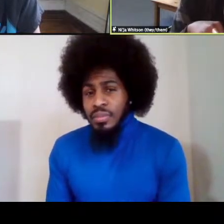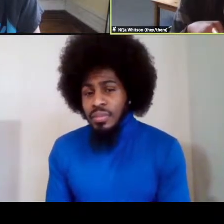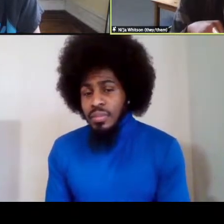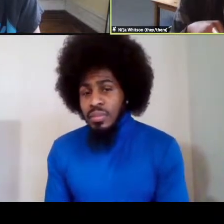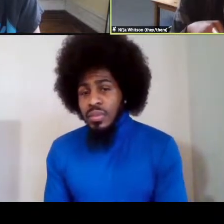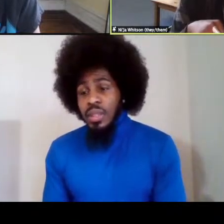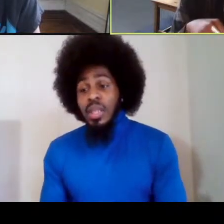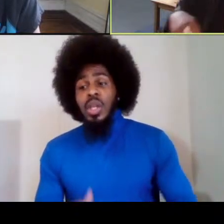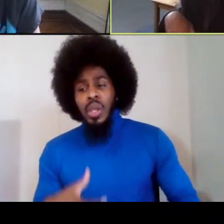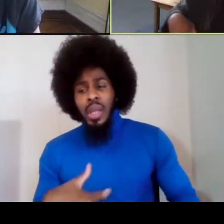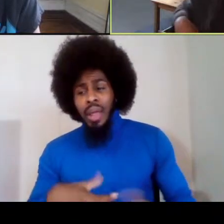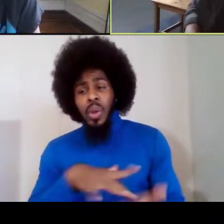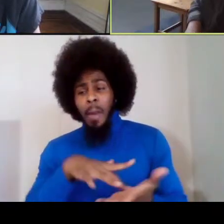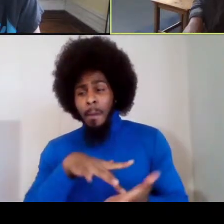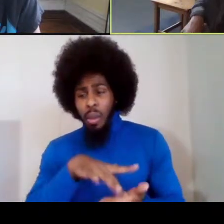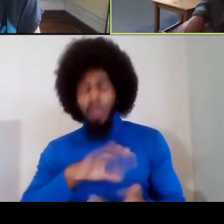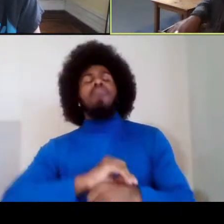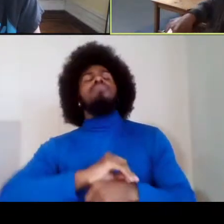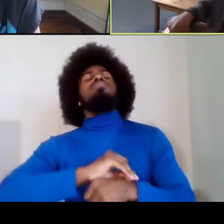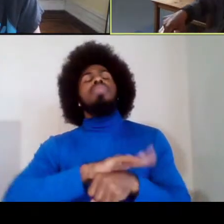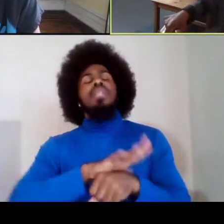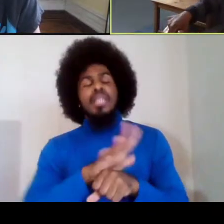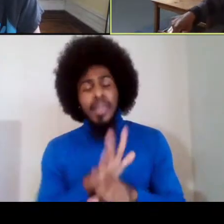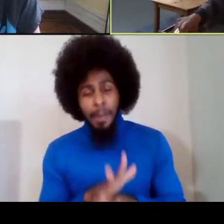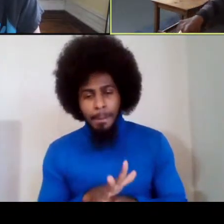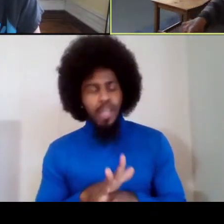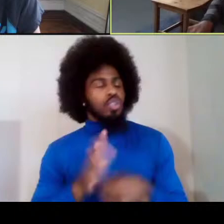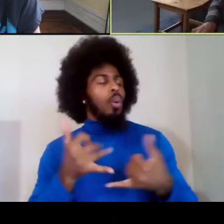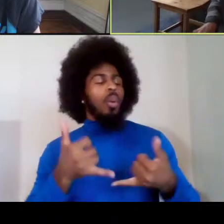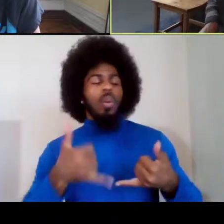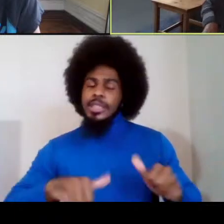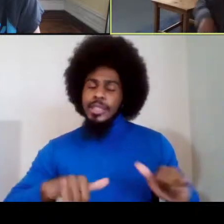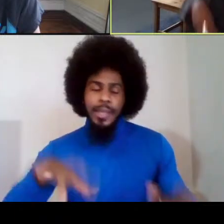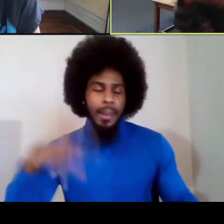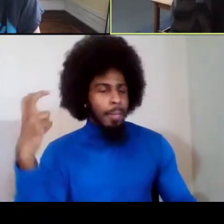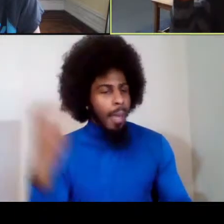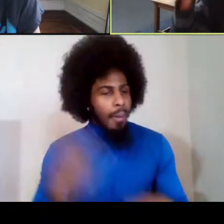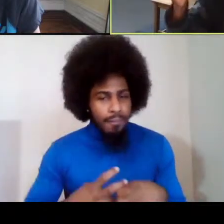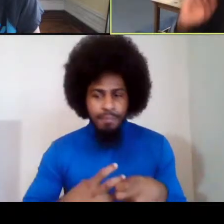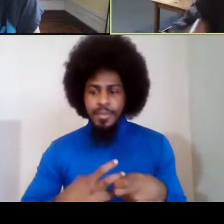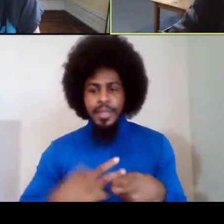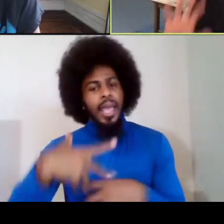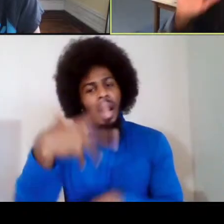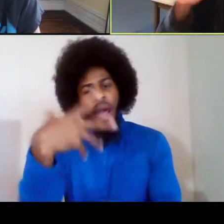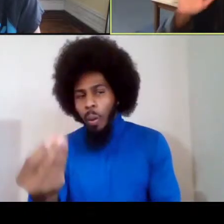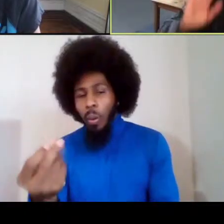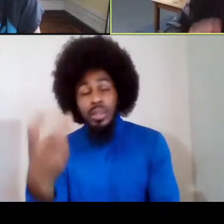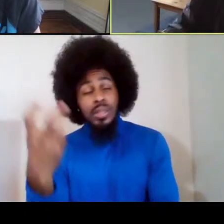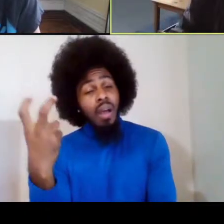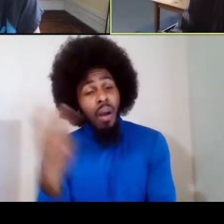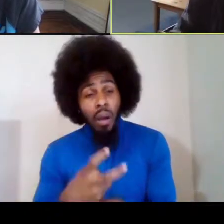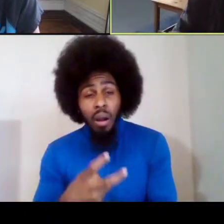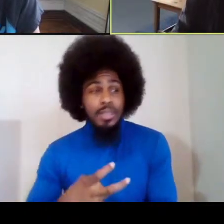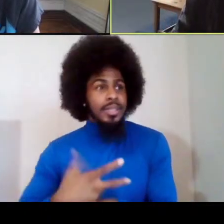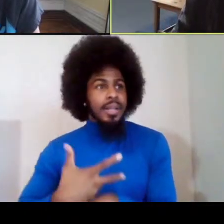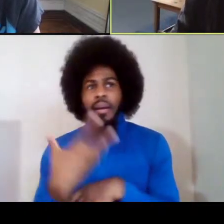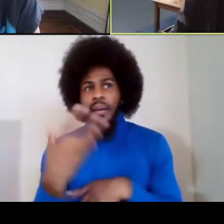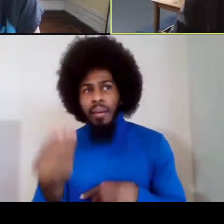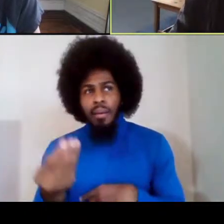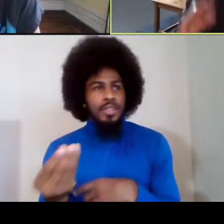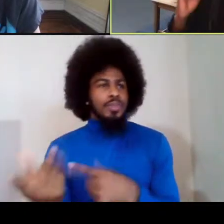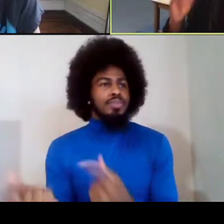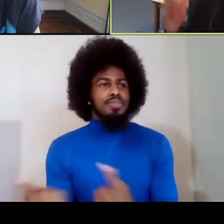hard. I can't imagine. Yeah. I feel like this the thing that I'm always trying to remind myself